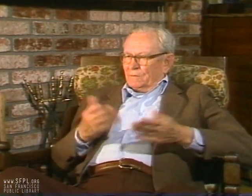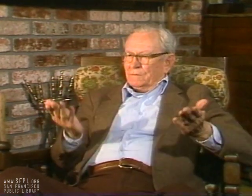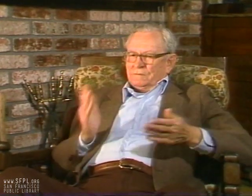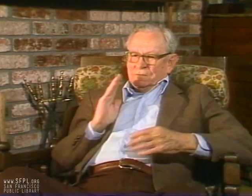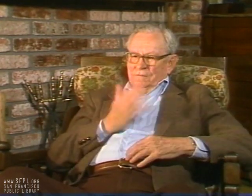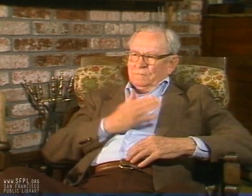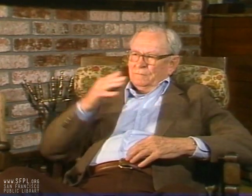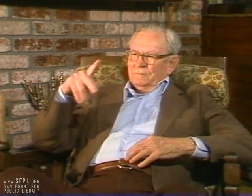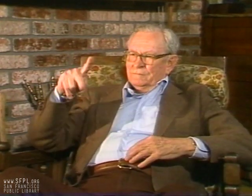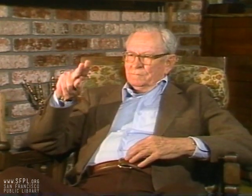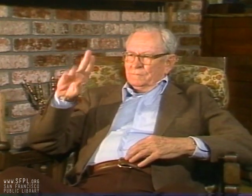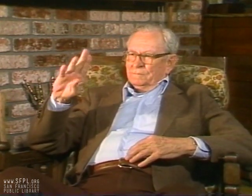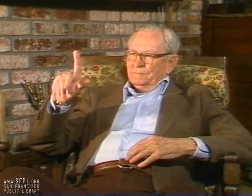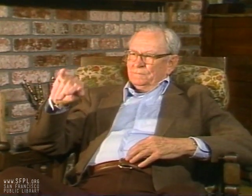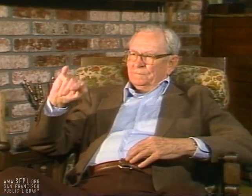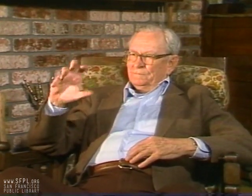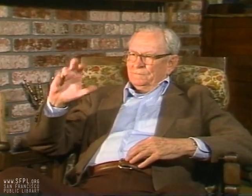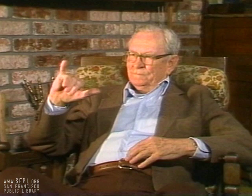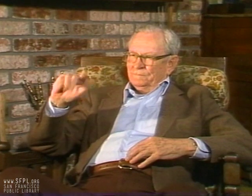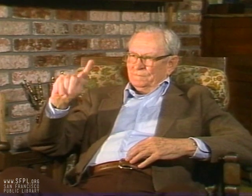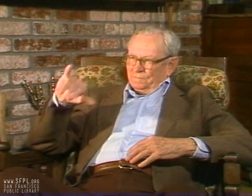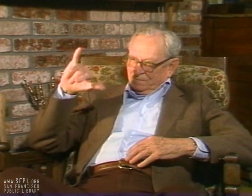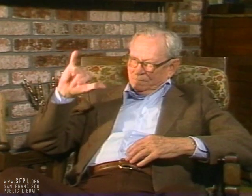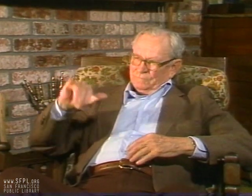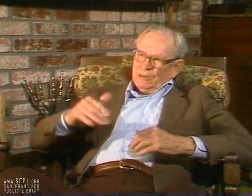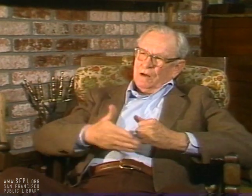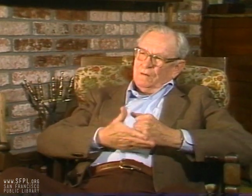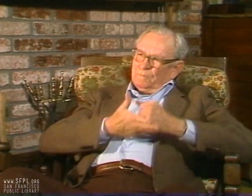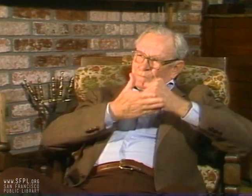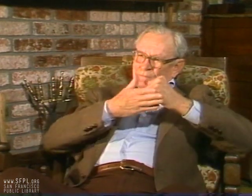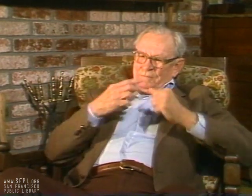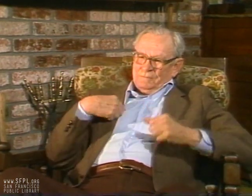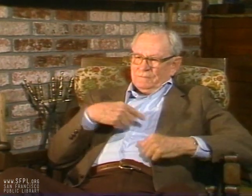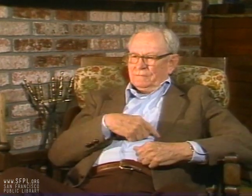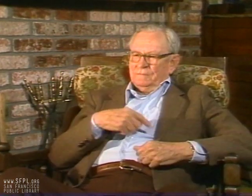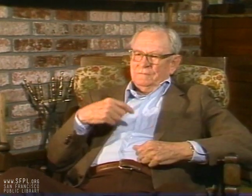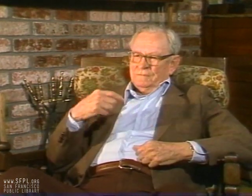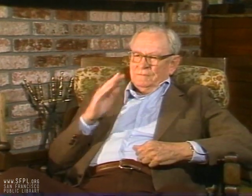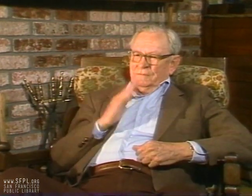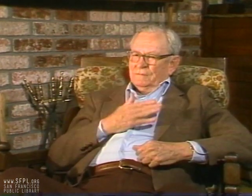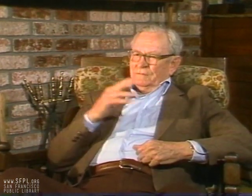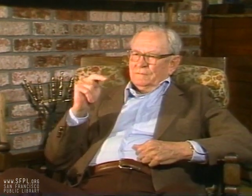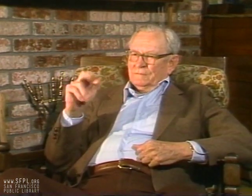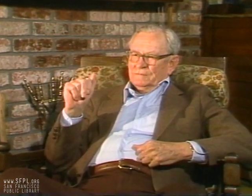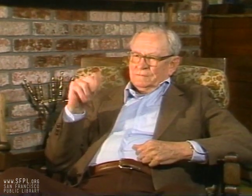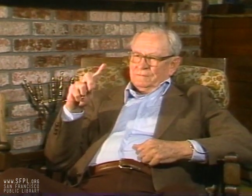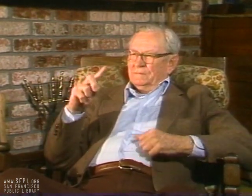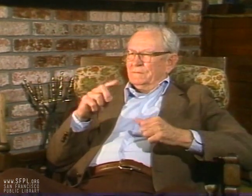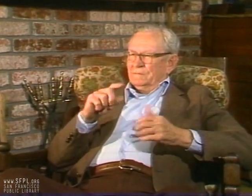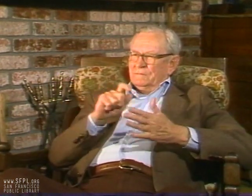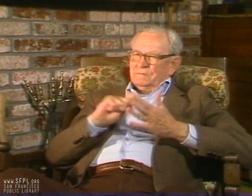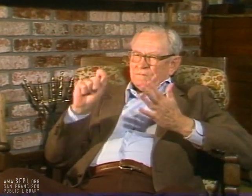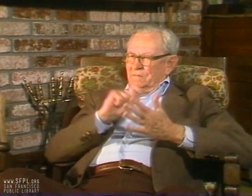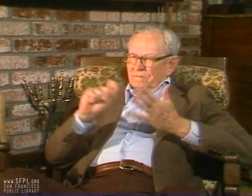NAD's publicity office has concentrated on this problem, which has helped. This department has done much